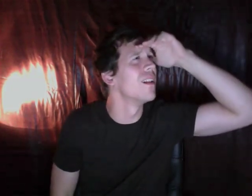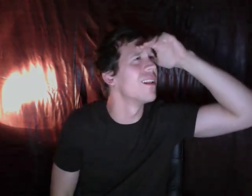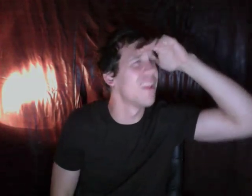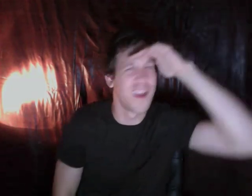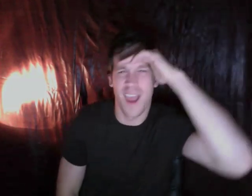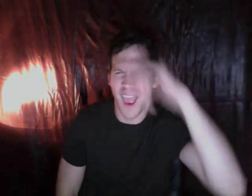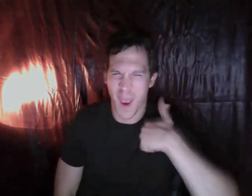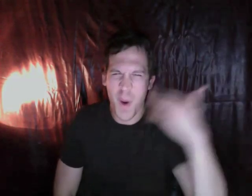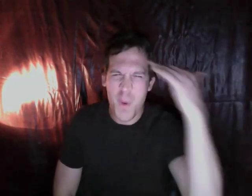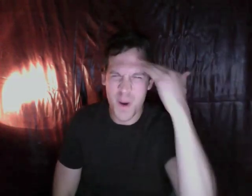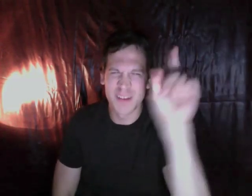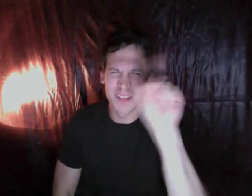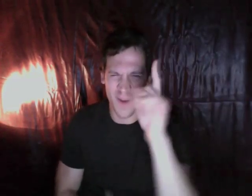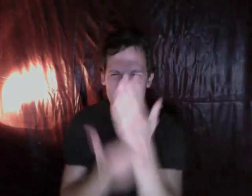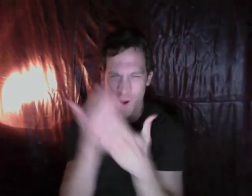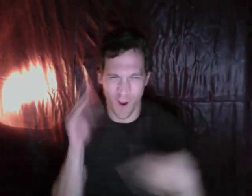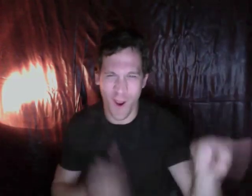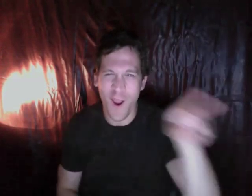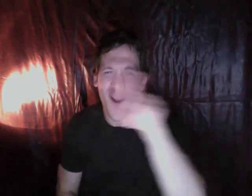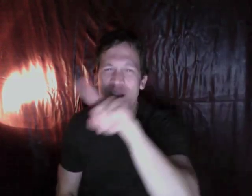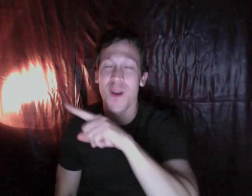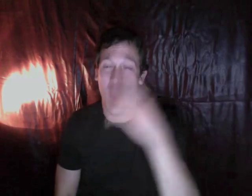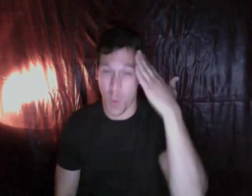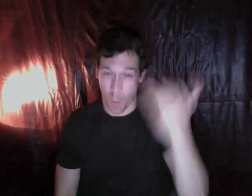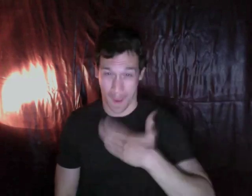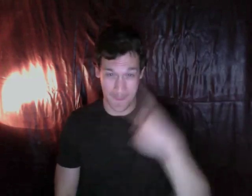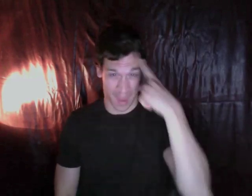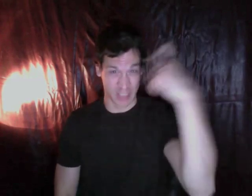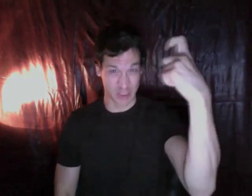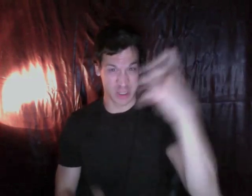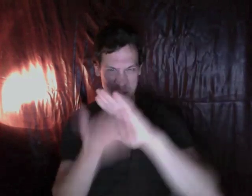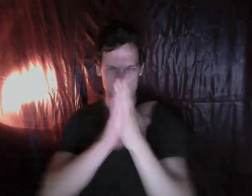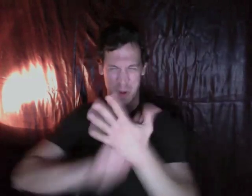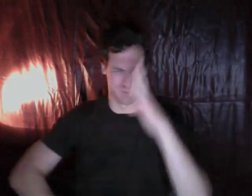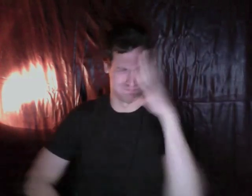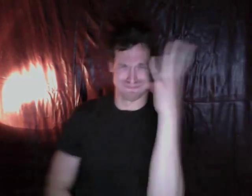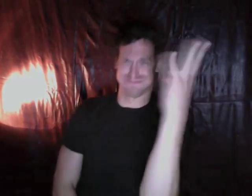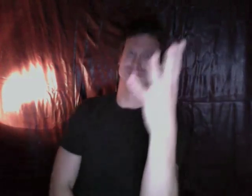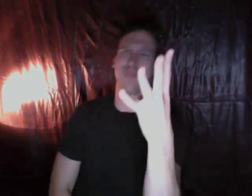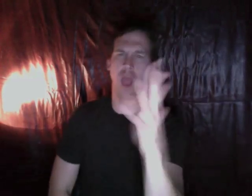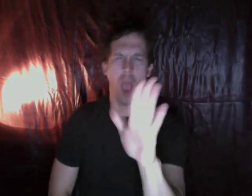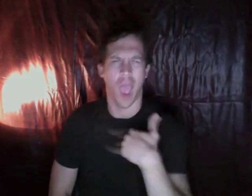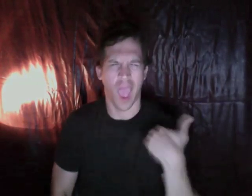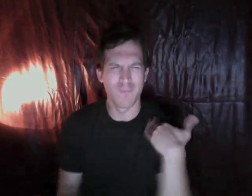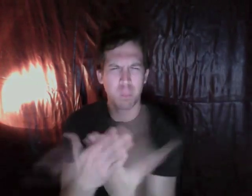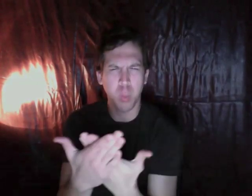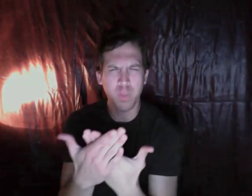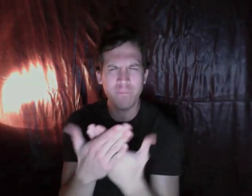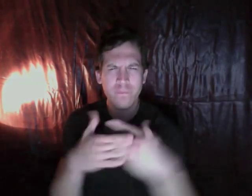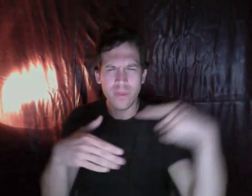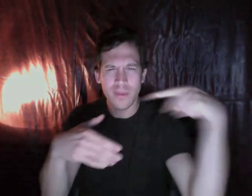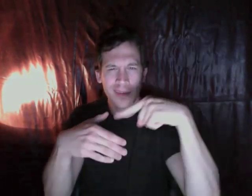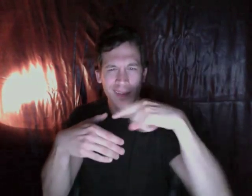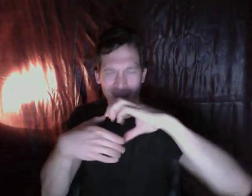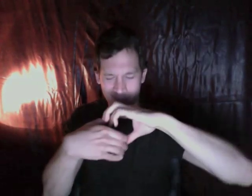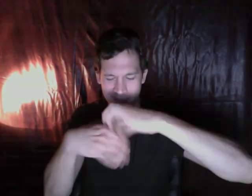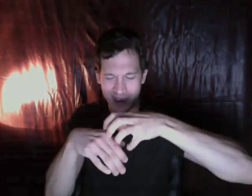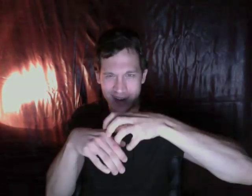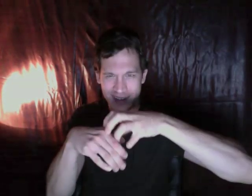But I'll know where several are if my dreams get real bizarre. Cause I save with you and I keep them in a